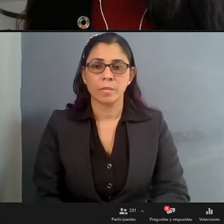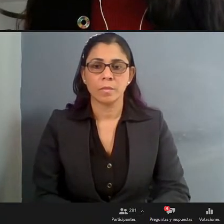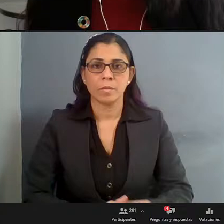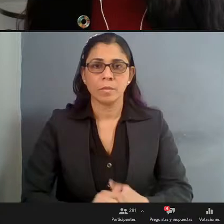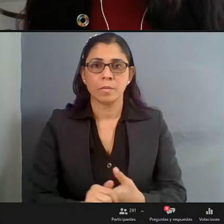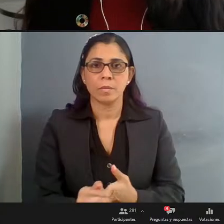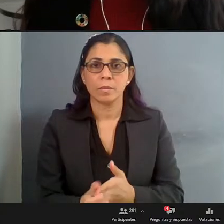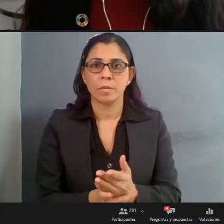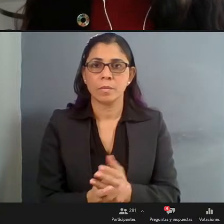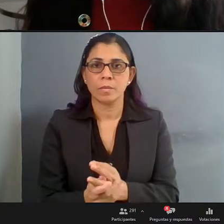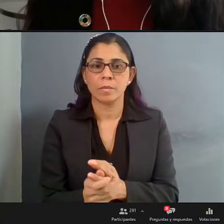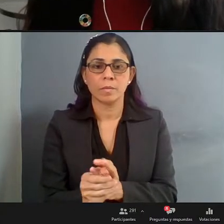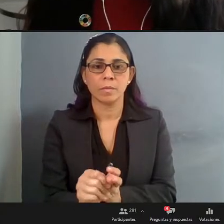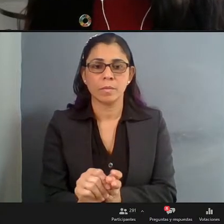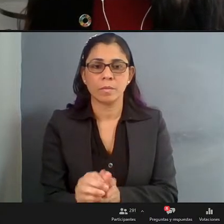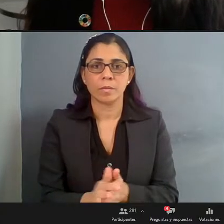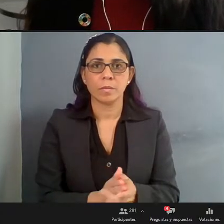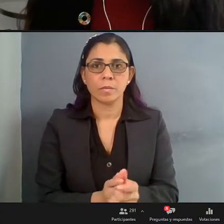hello